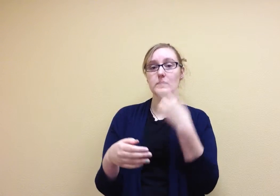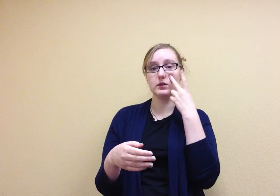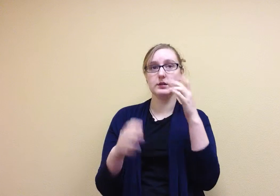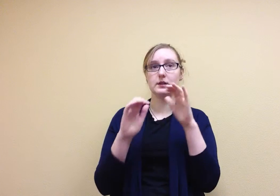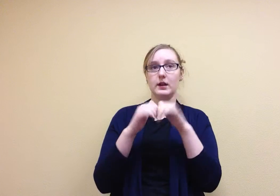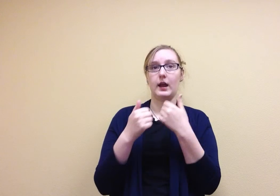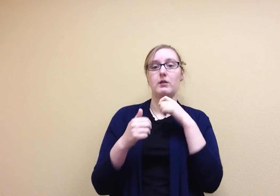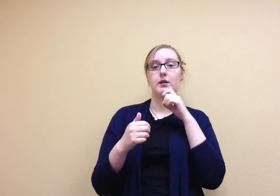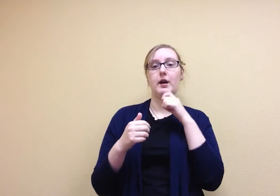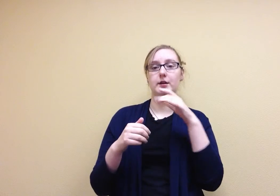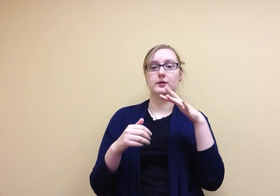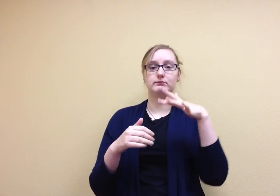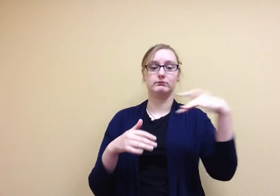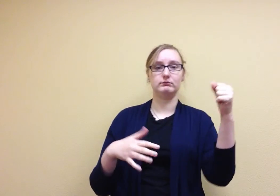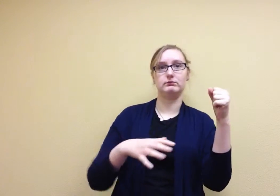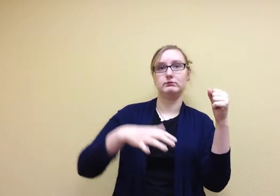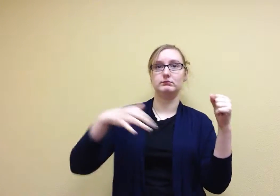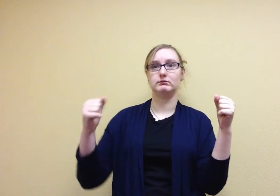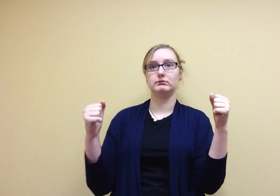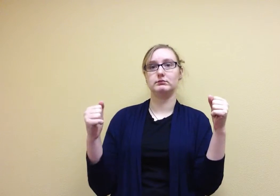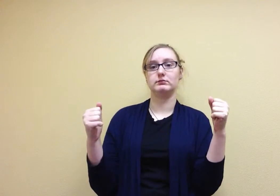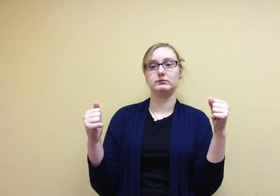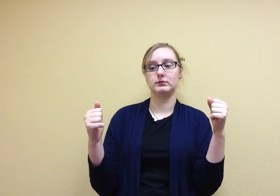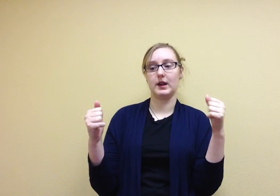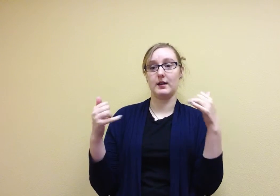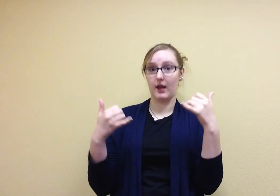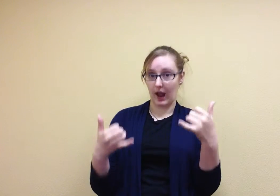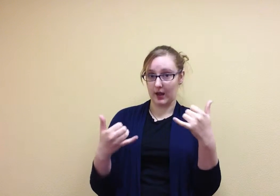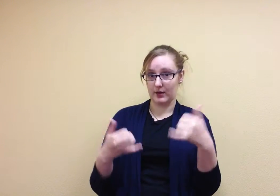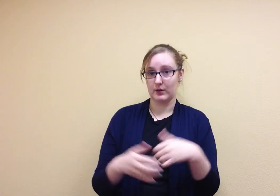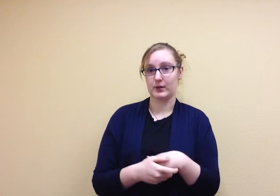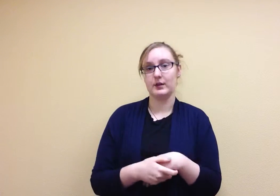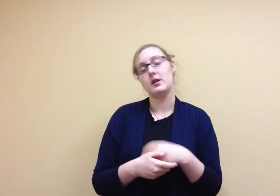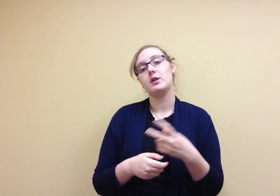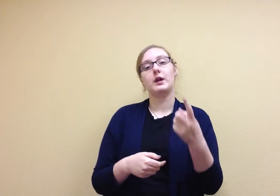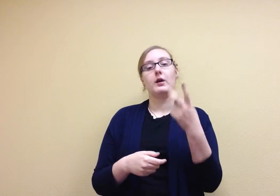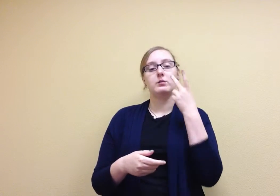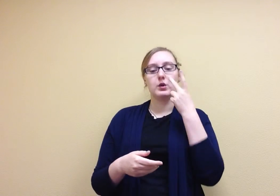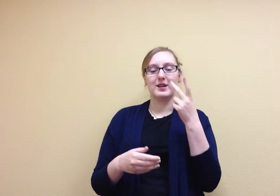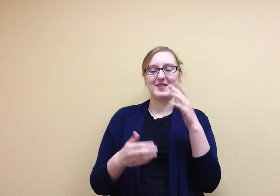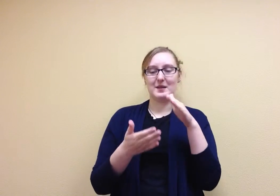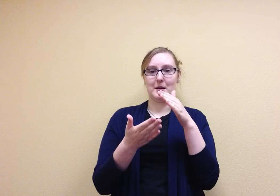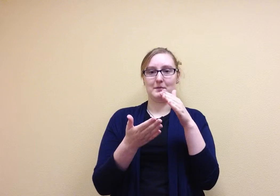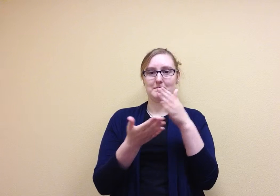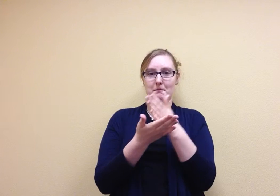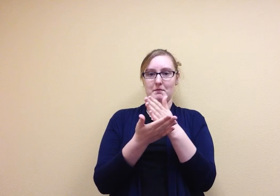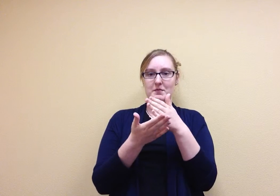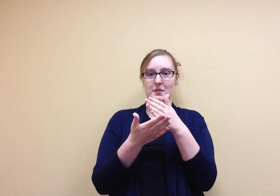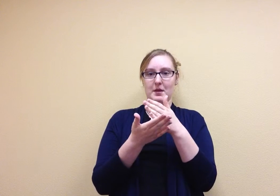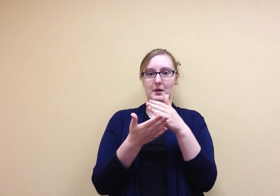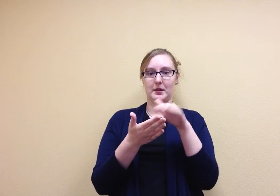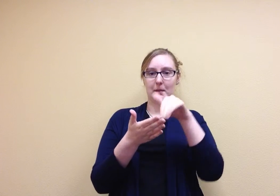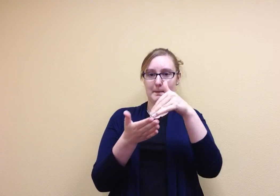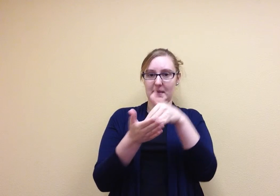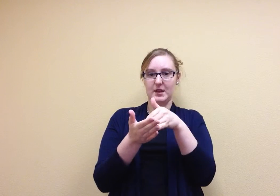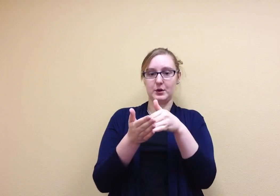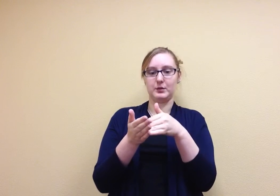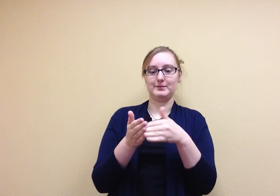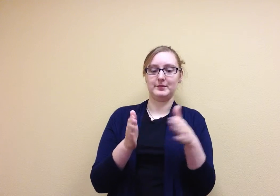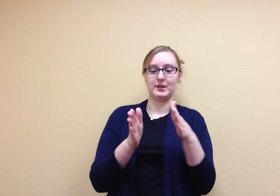pulled to either one side or another. Now, look at the middle. Look at this middle here. What do you think's happening in